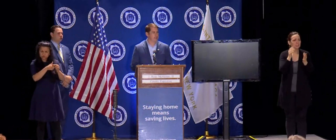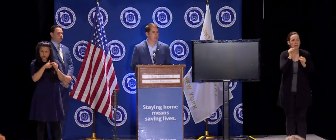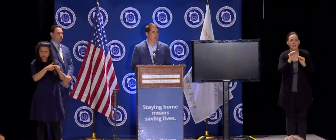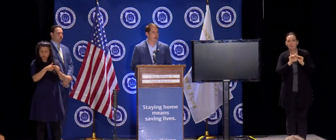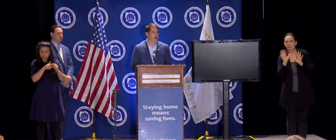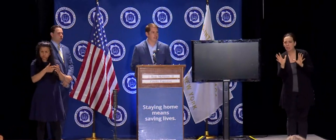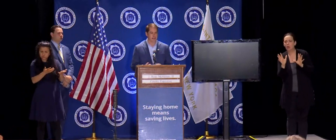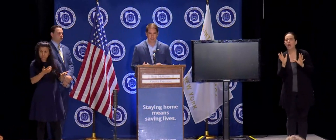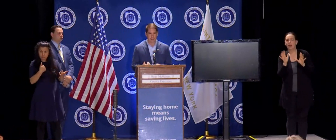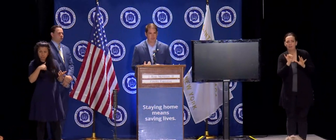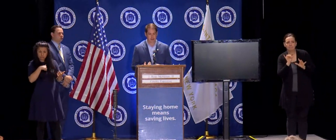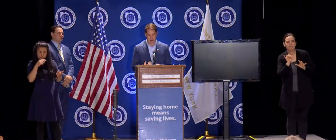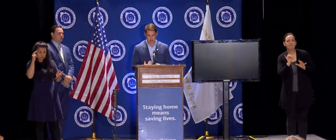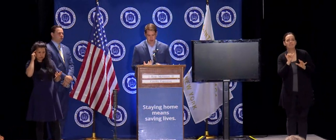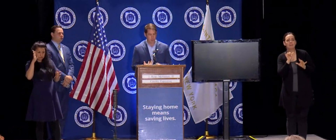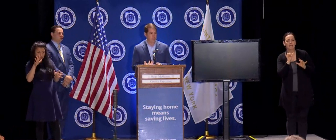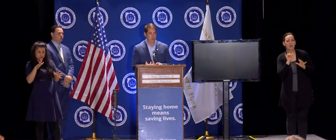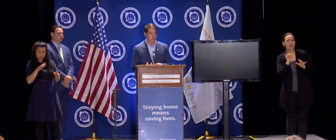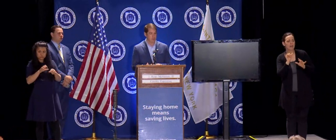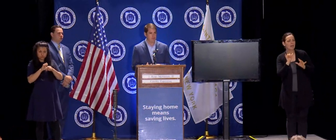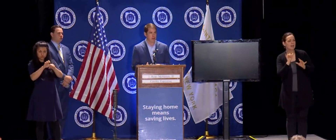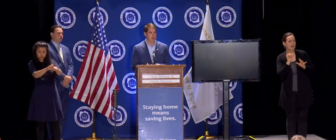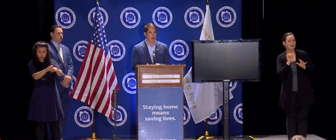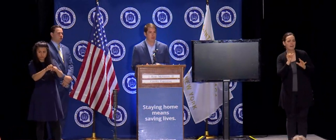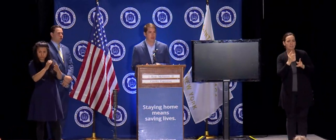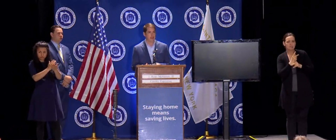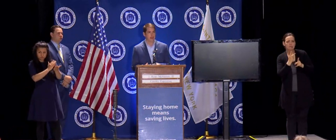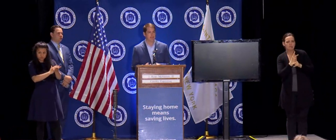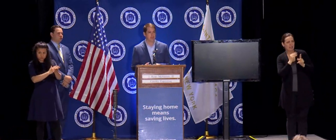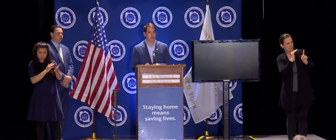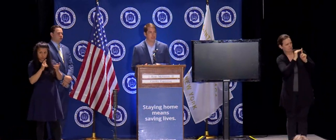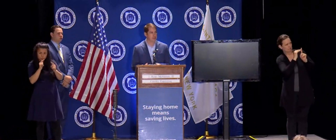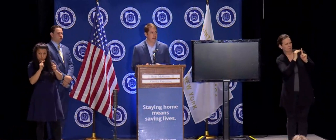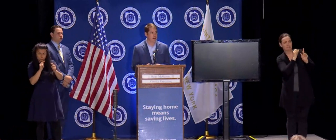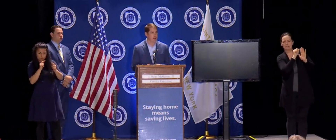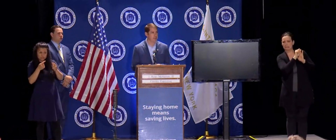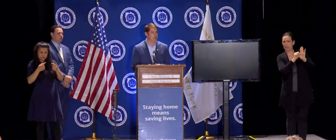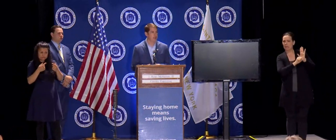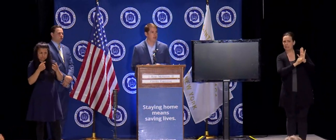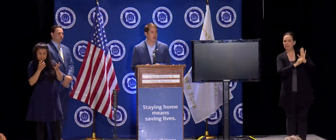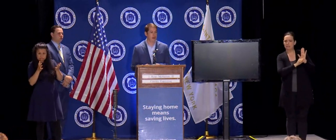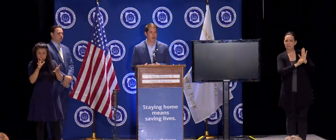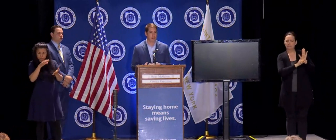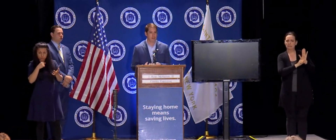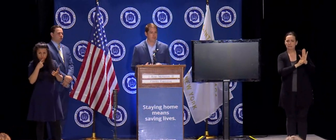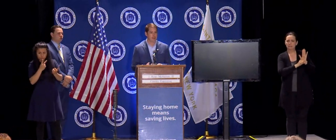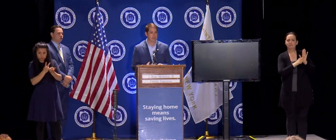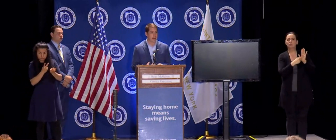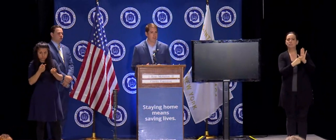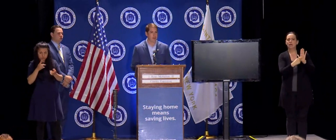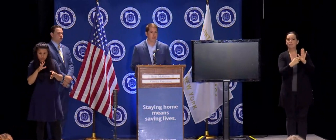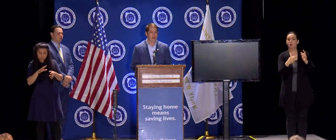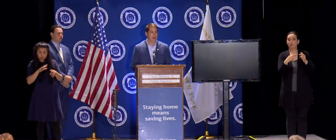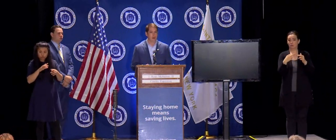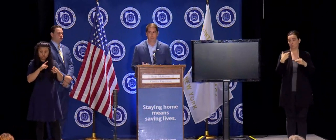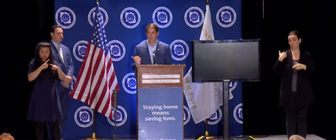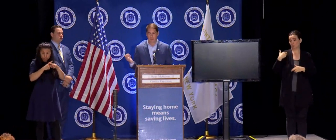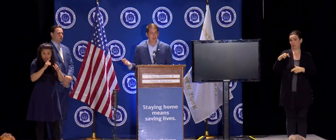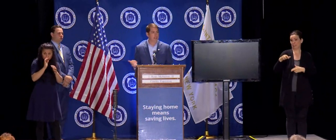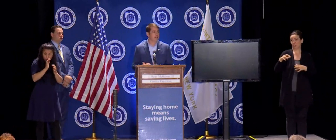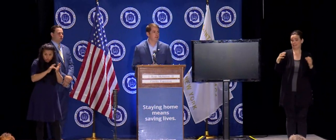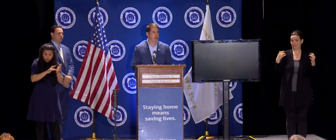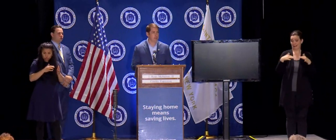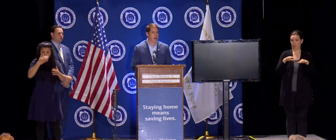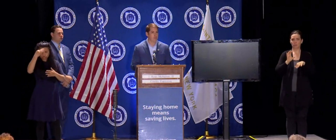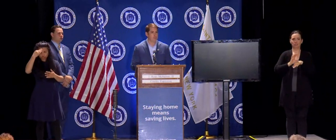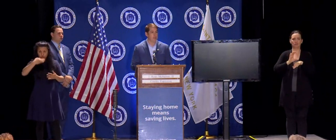in the existing guidelines. And again, we've talked about I think religious gatherings every time. The